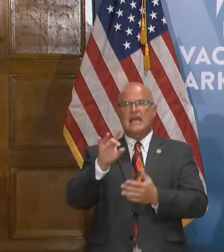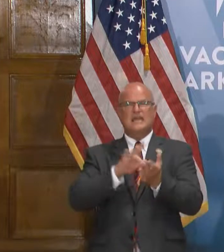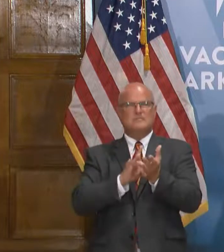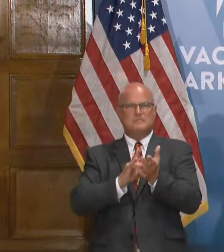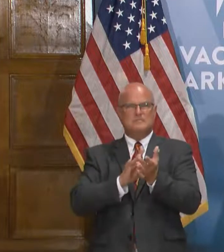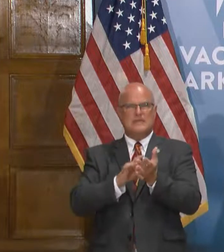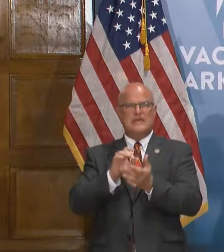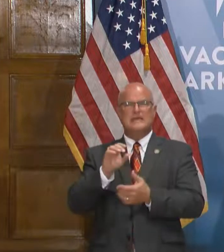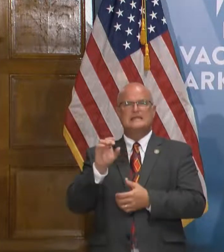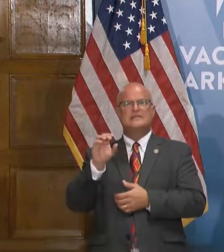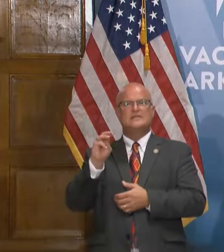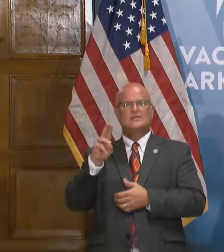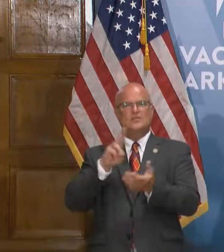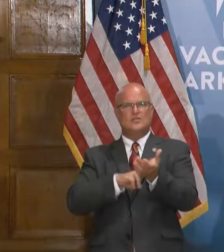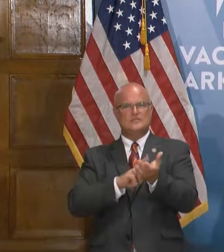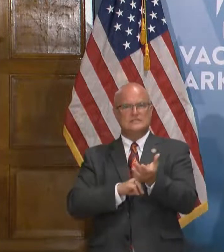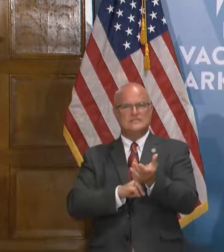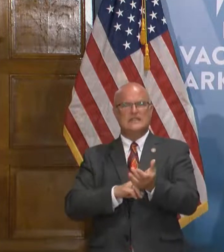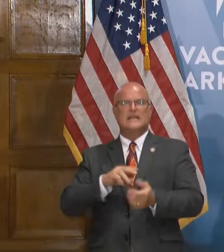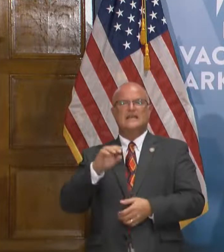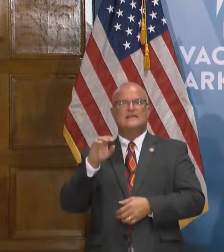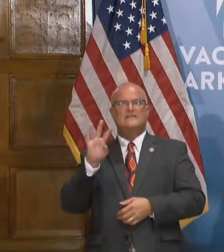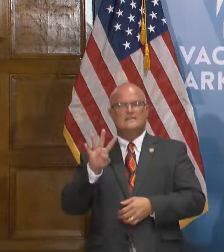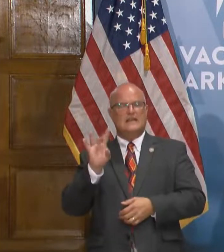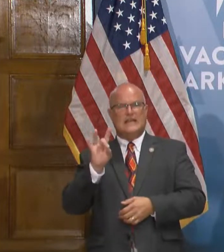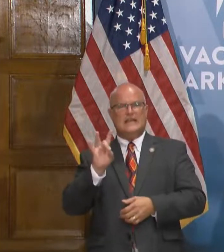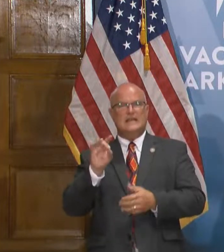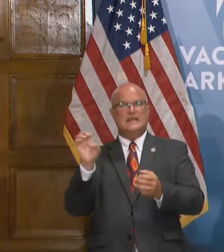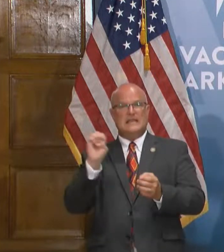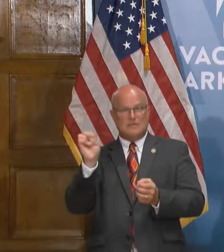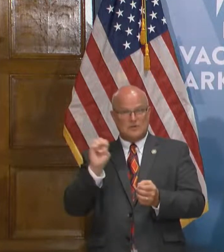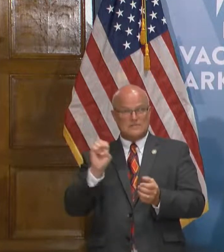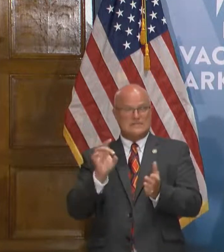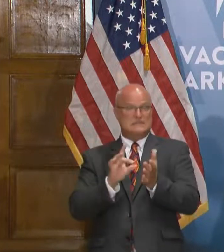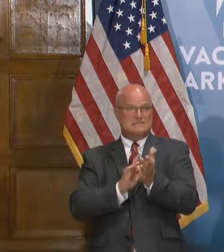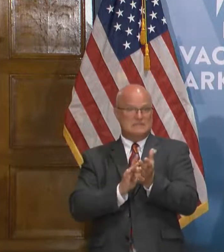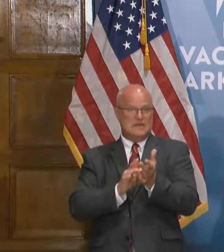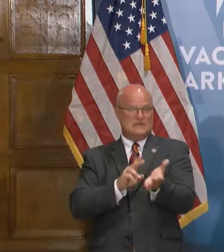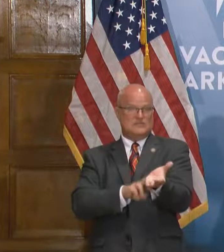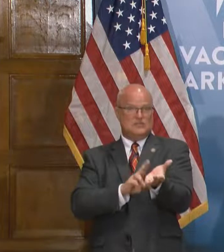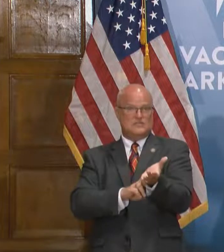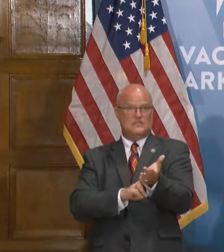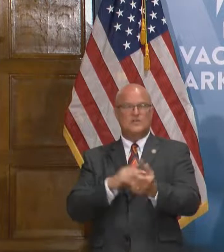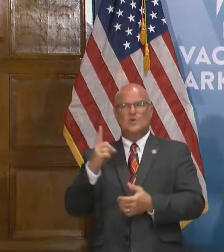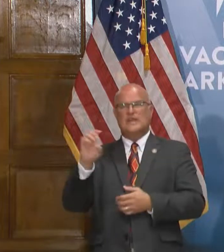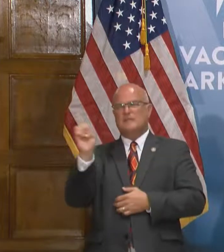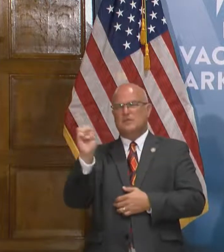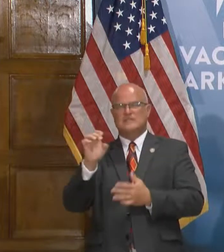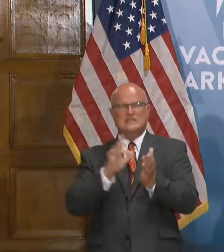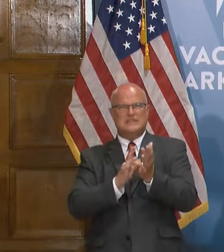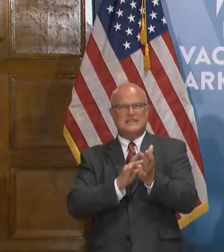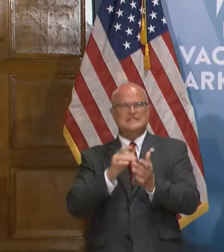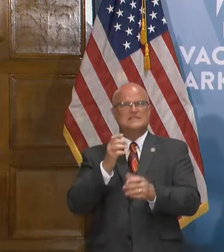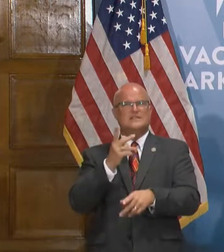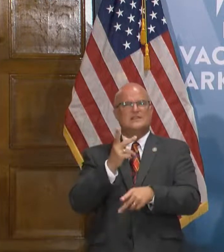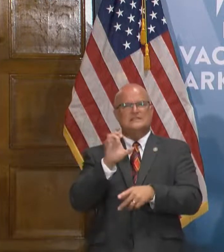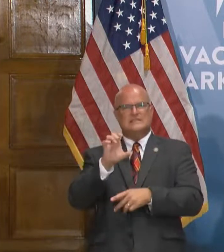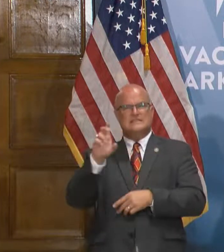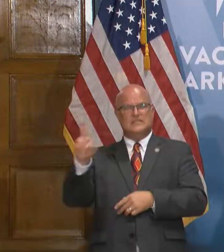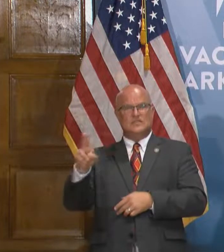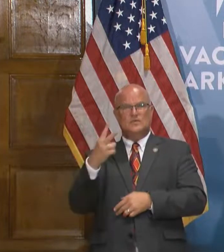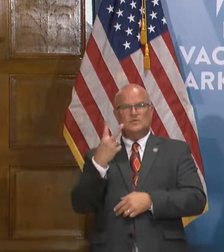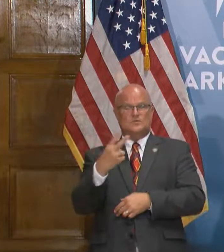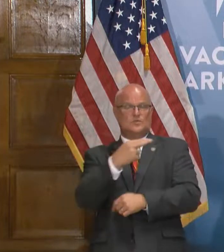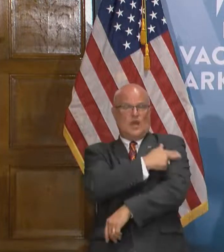2 emergency medicine nurses. As I mentioned, 4 physicians, 1's emergency medicine, 1 critical care, and 2